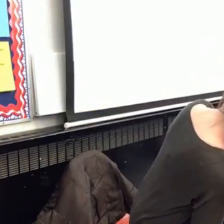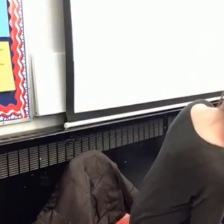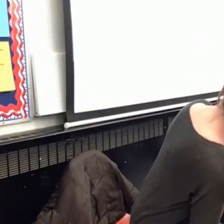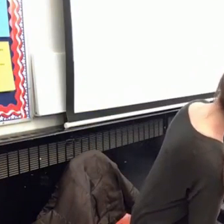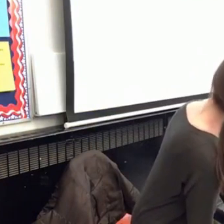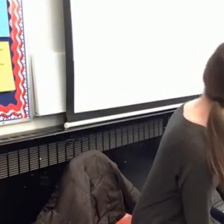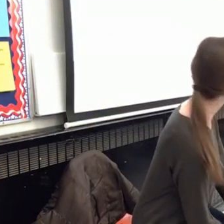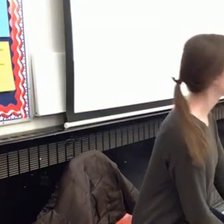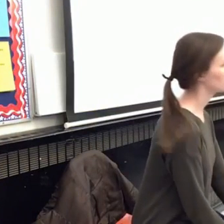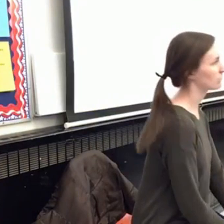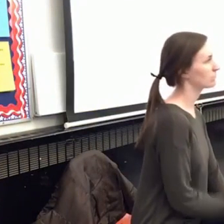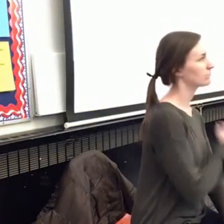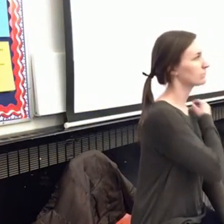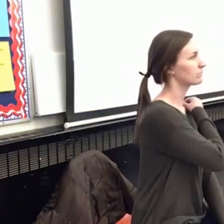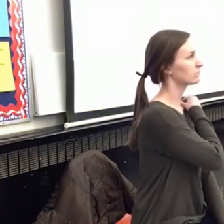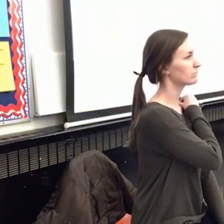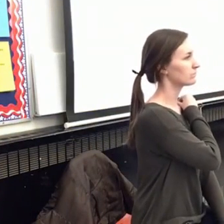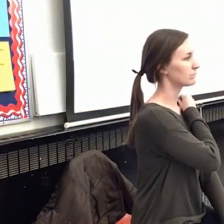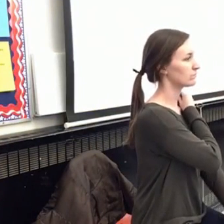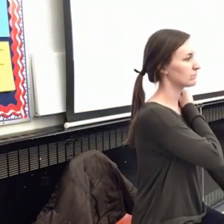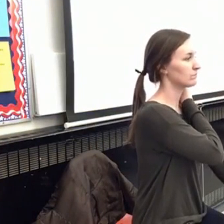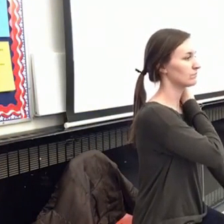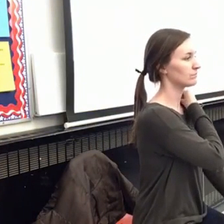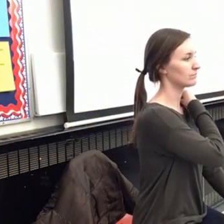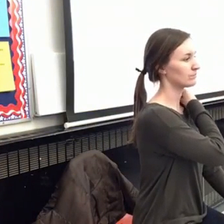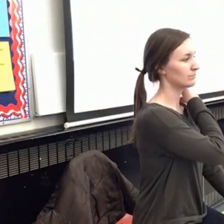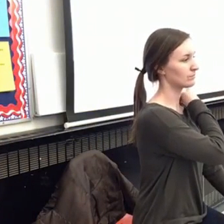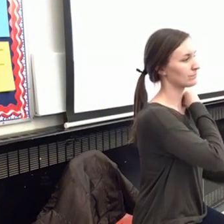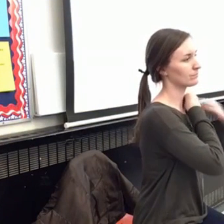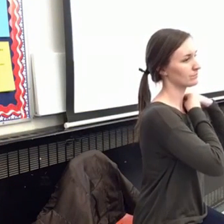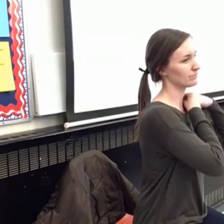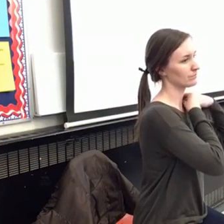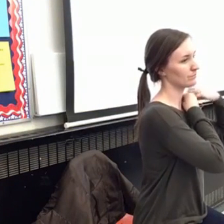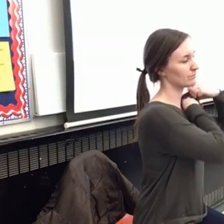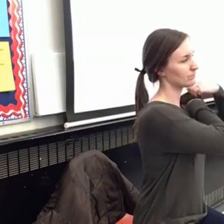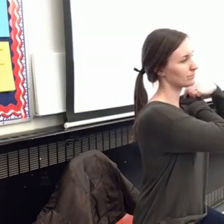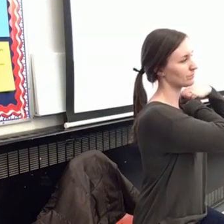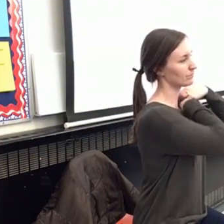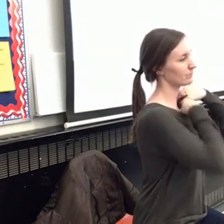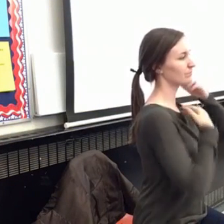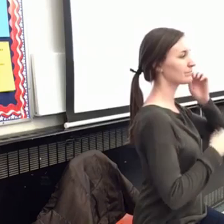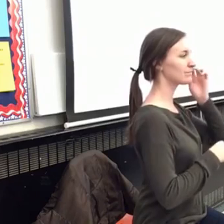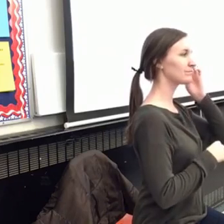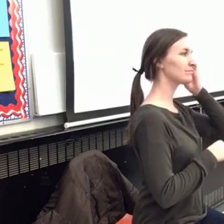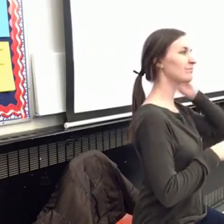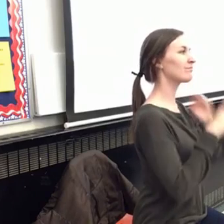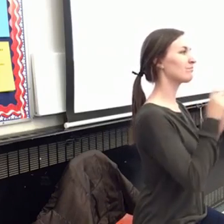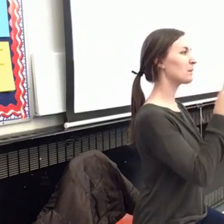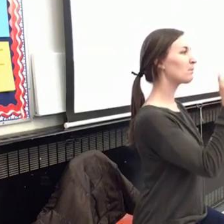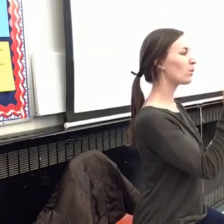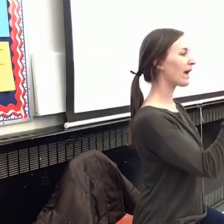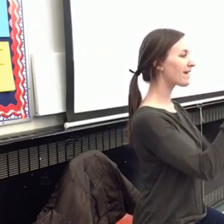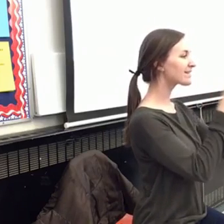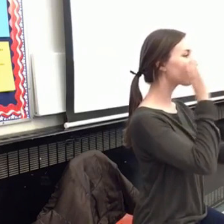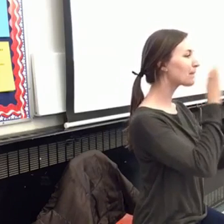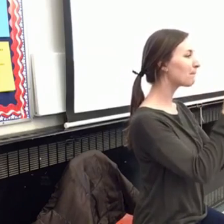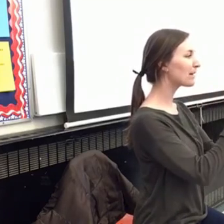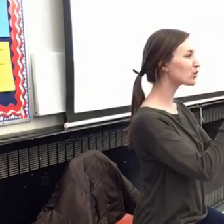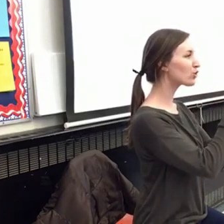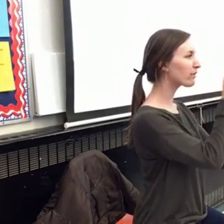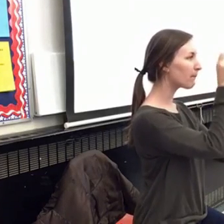There's not that many German Shepherd connect the dots. I apologize. It's supposed to be a German Shepherd. Oh, he's good